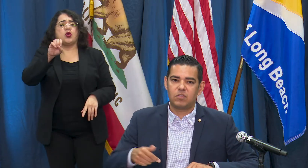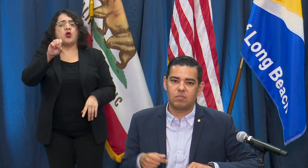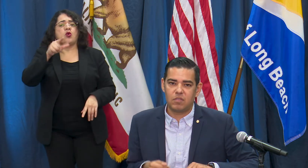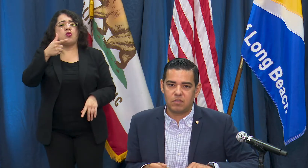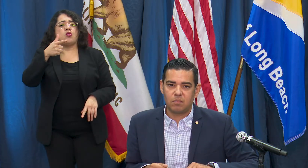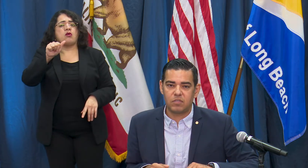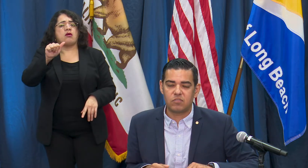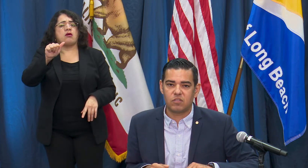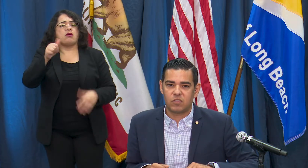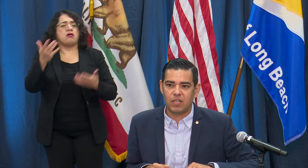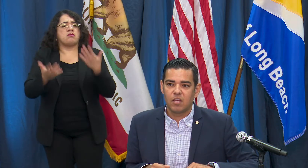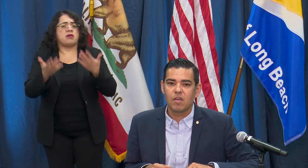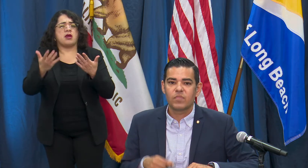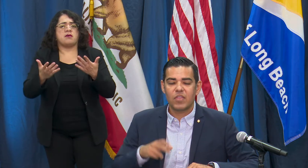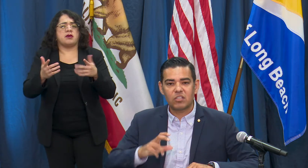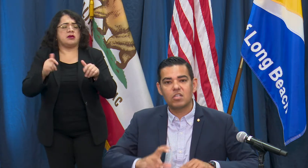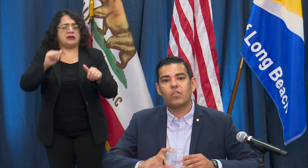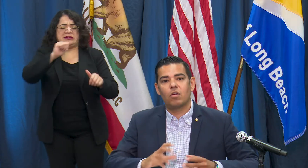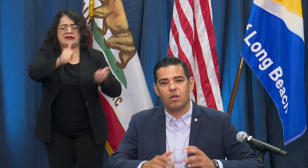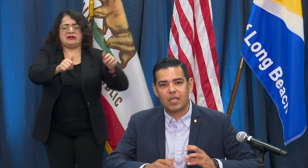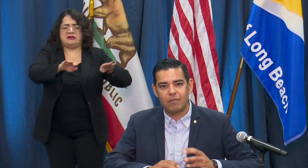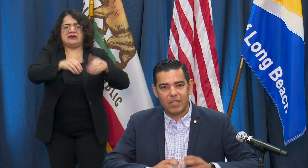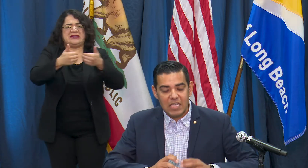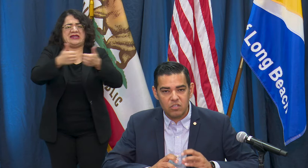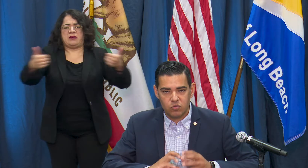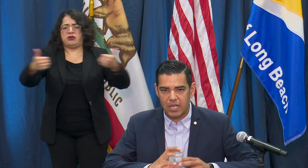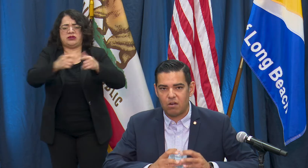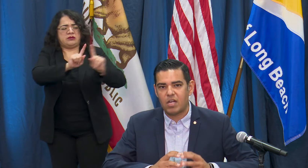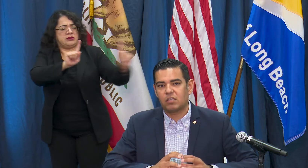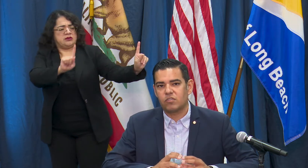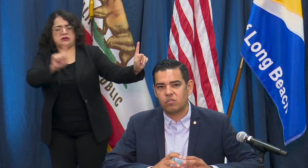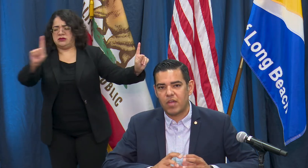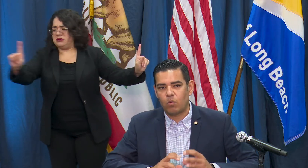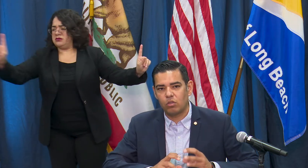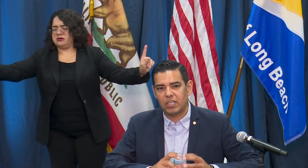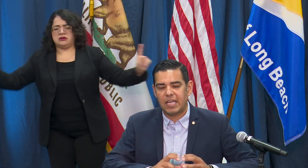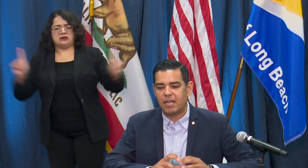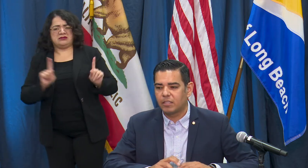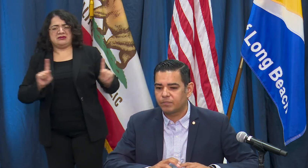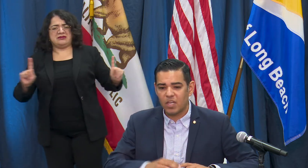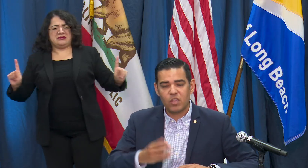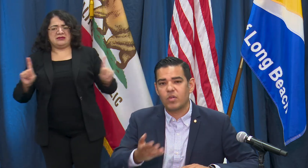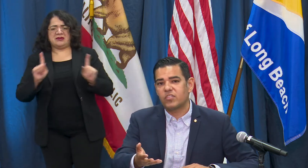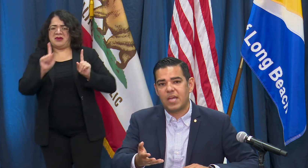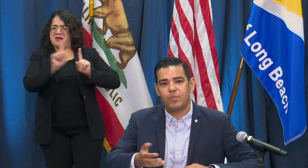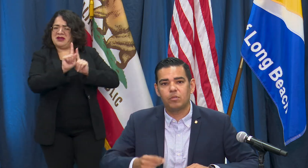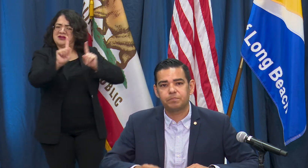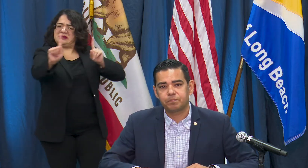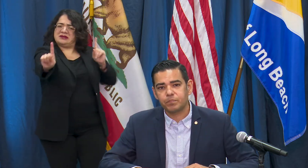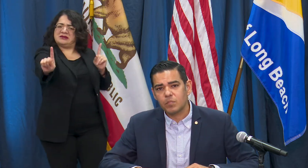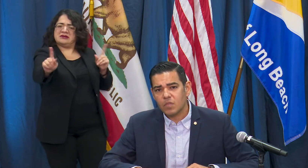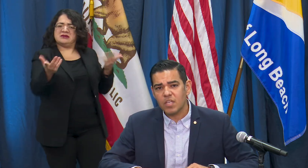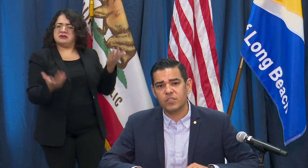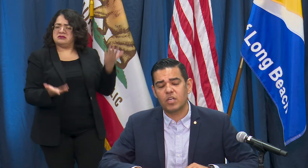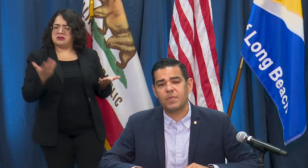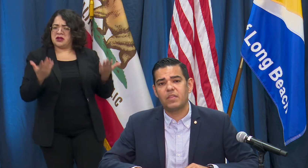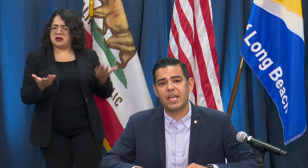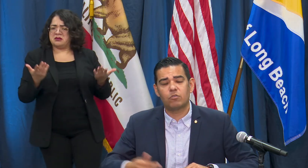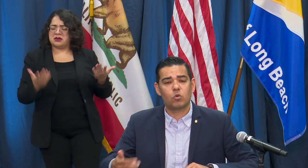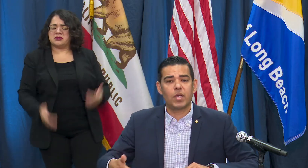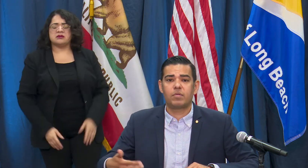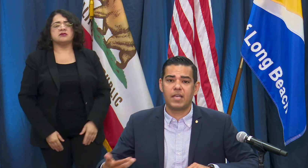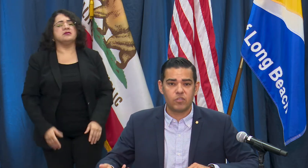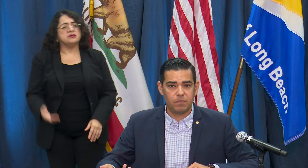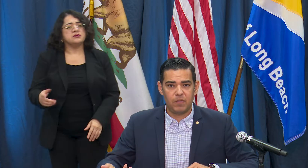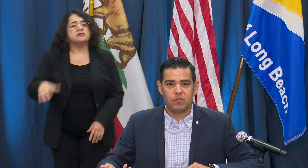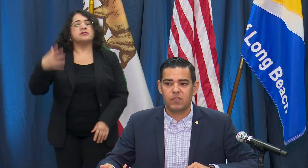place some distancing. That's another kind of industry area cluster that we're looking at. Another example is going to be the